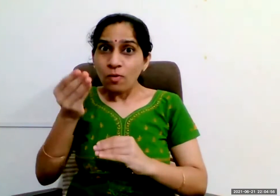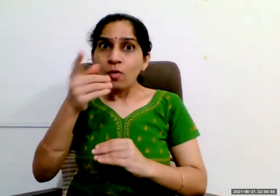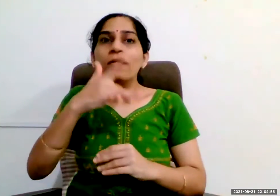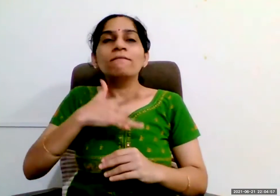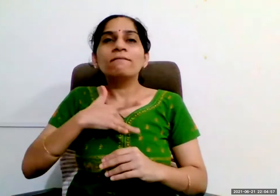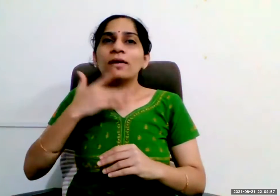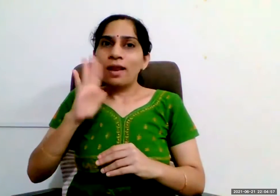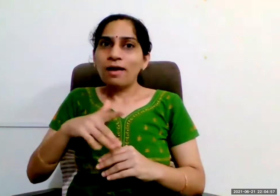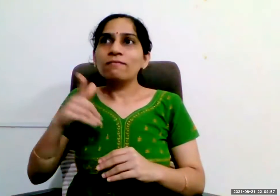your life.